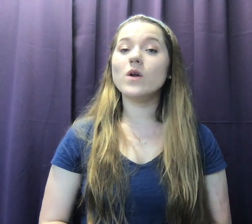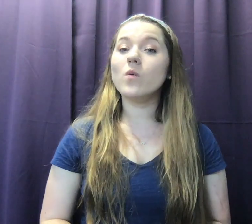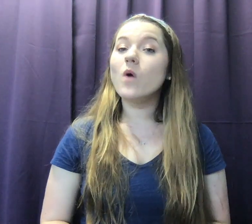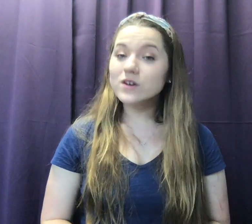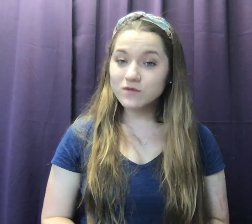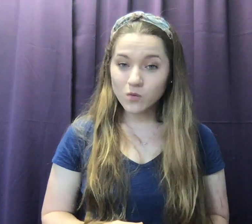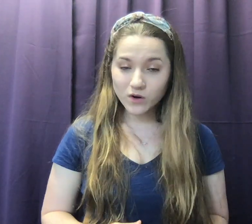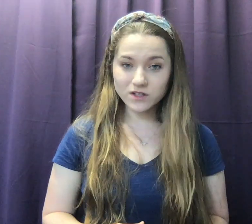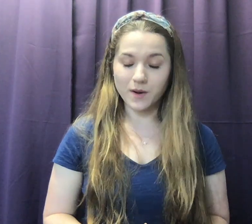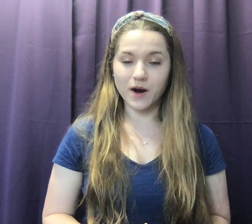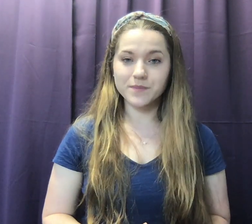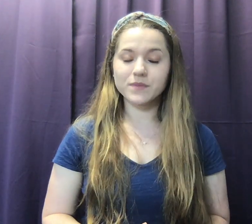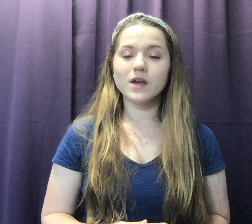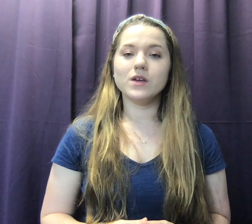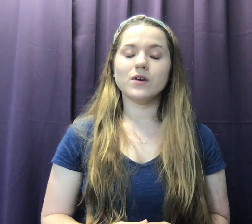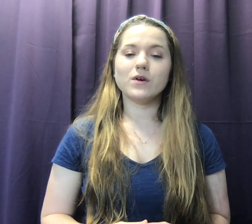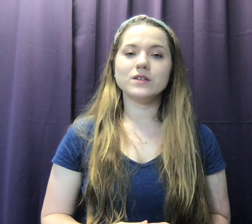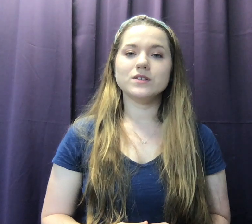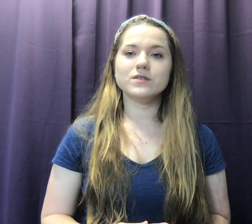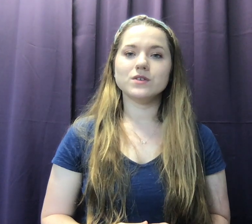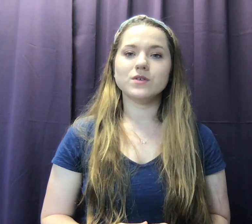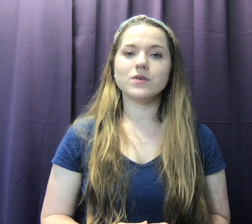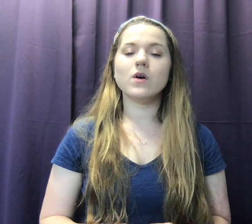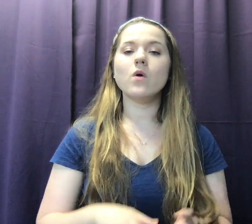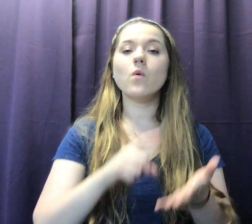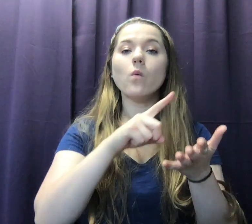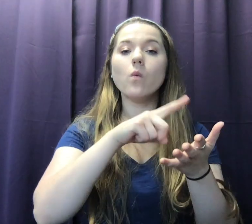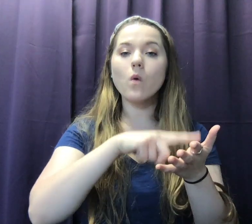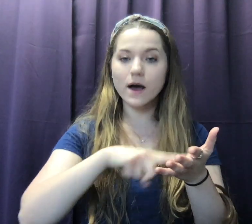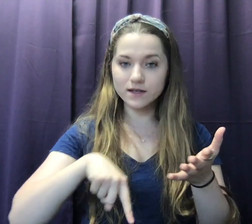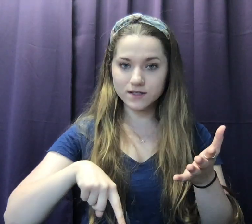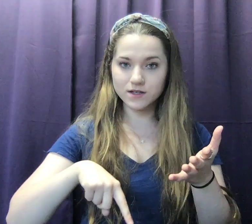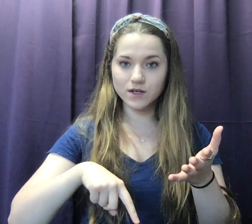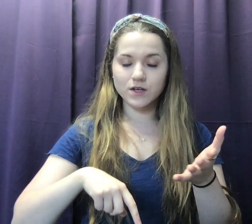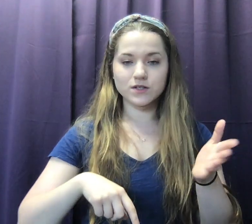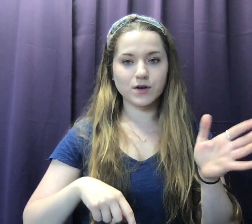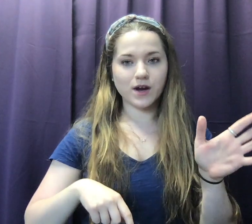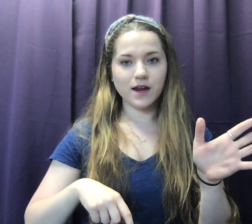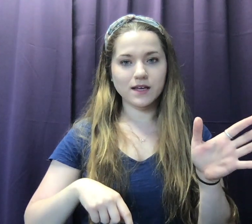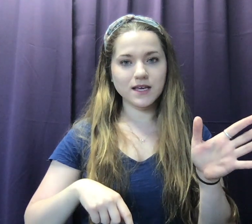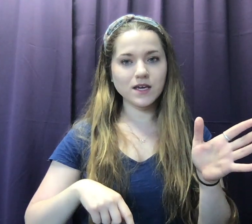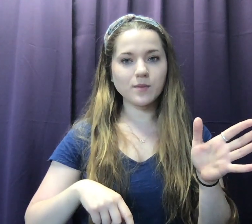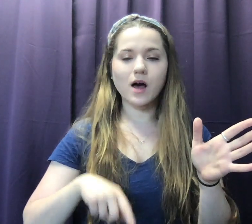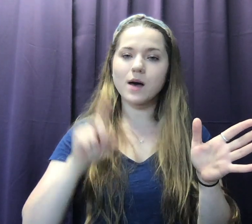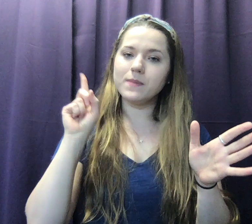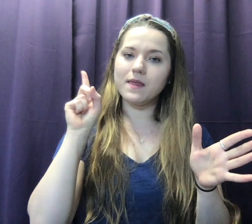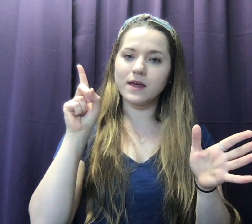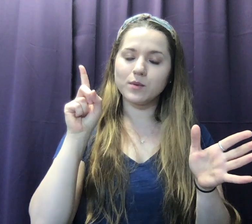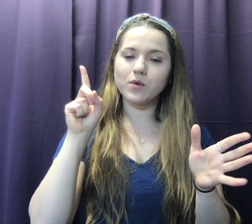a wonderful world part, you're going to do what So you're kind of like taking your palm and then your pointer